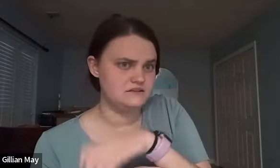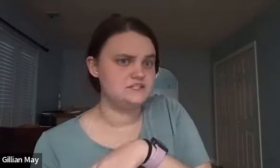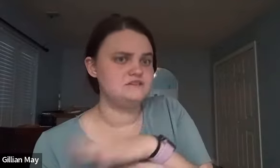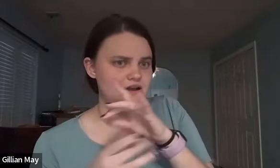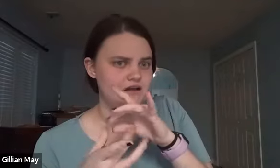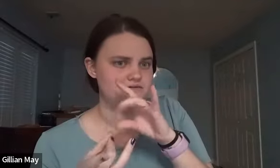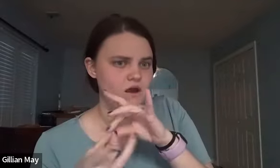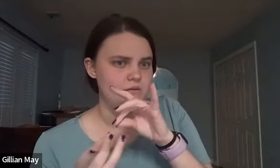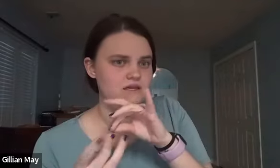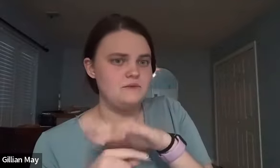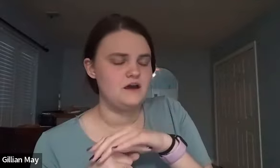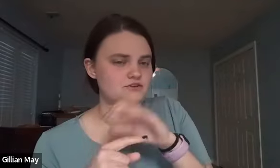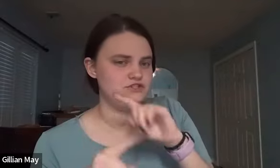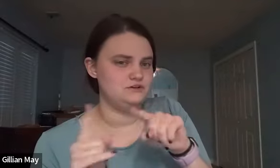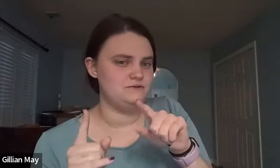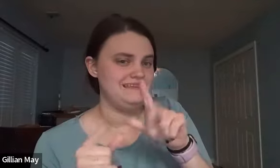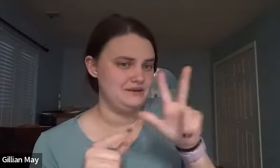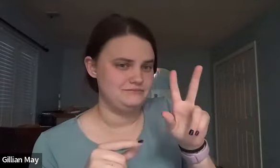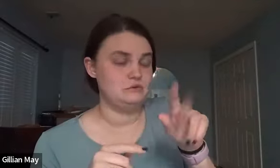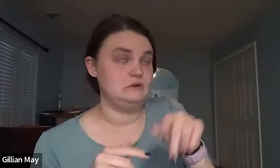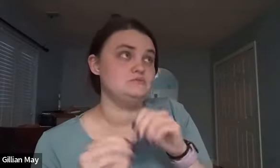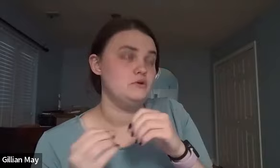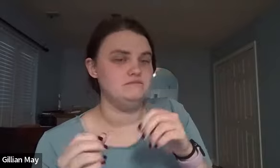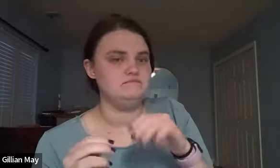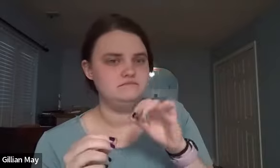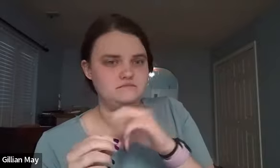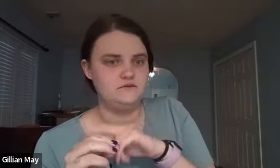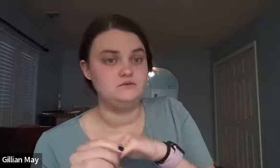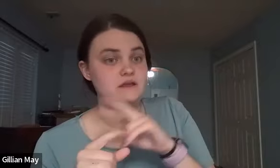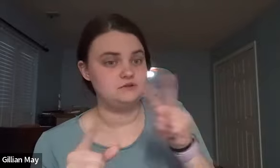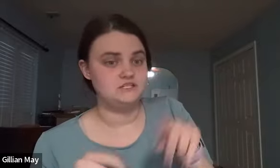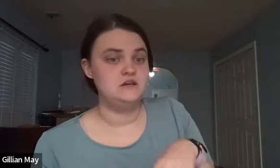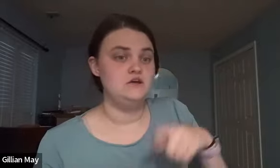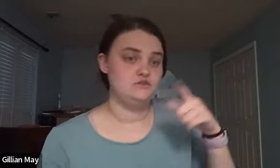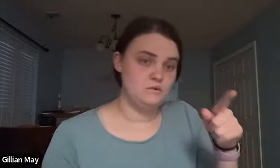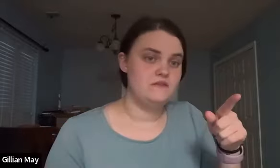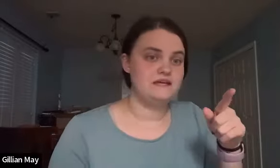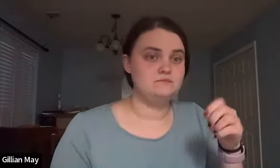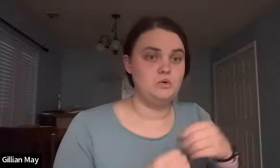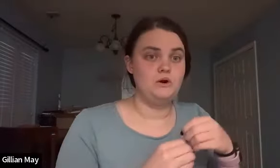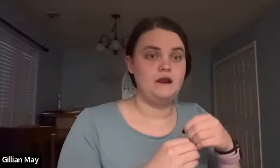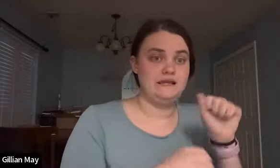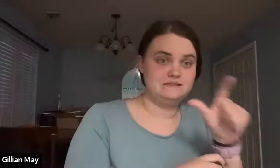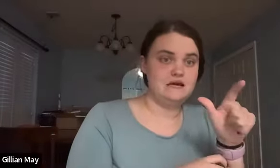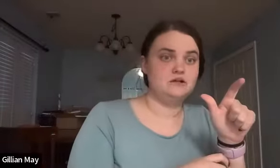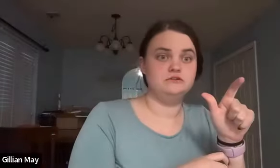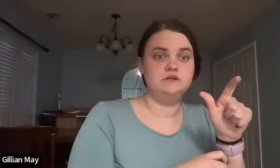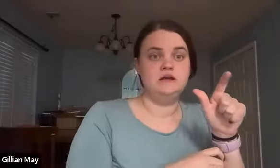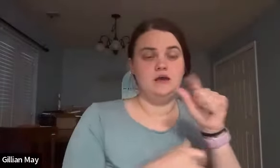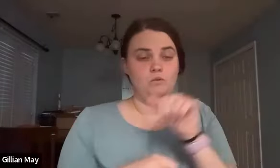English, that kind of comment about how there's two different well, there's more than a few languages. There's one that's more ASL and one